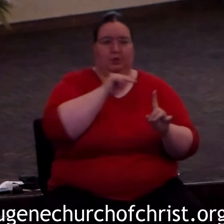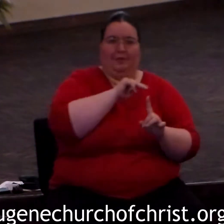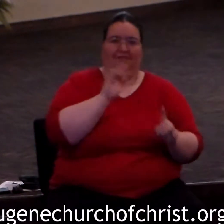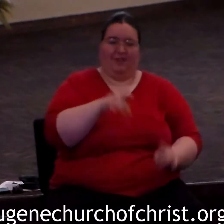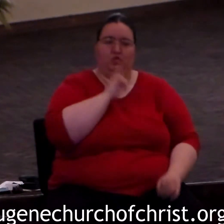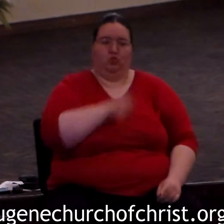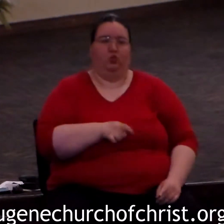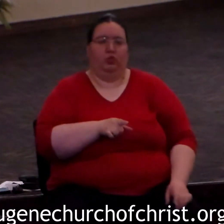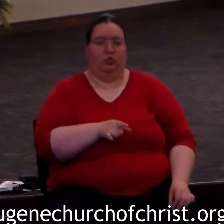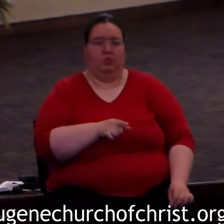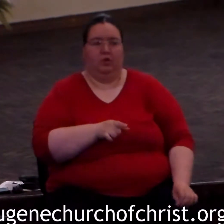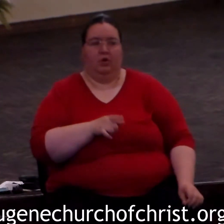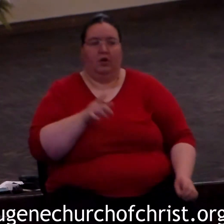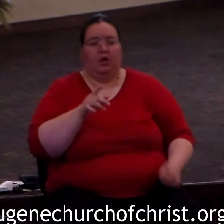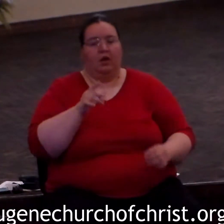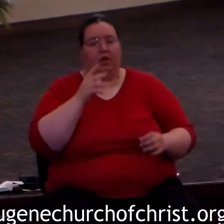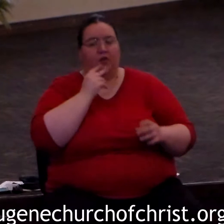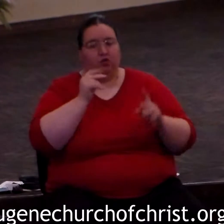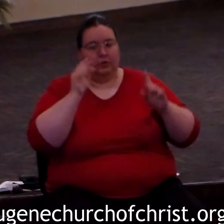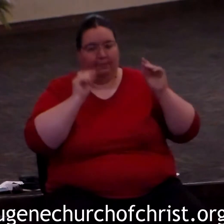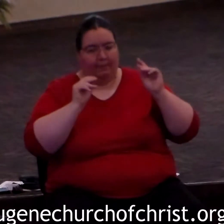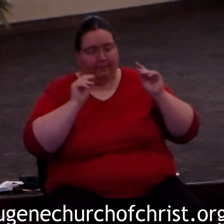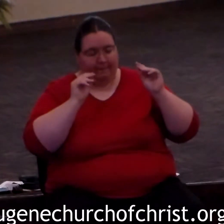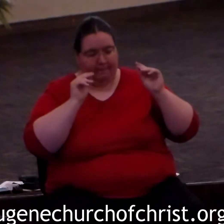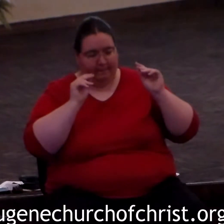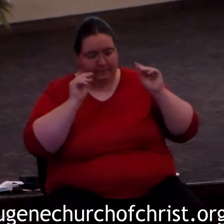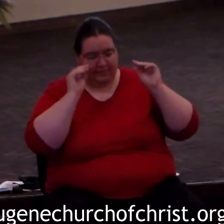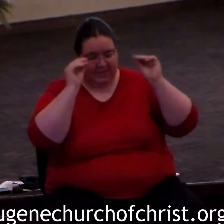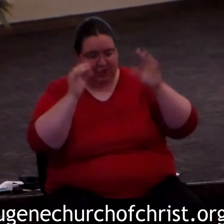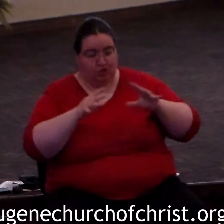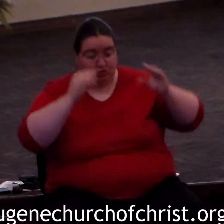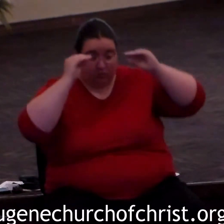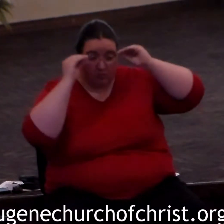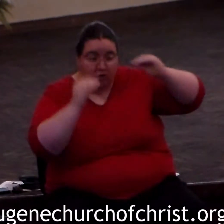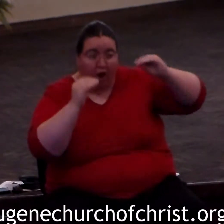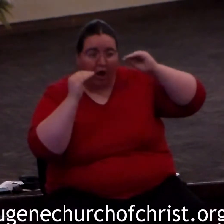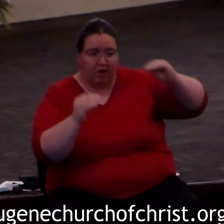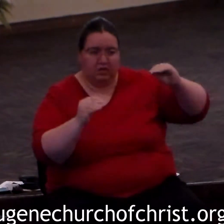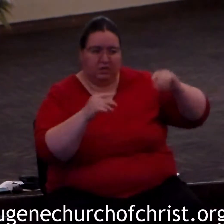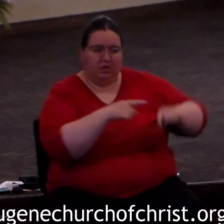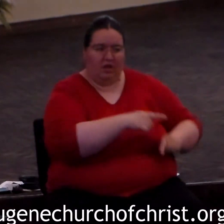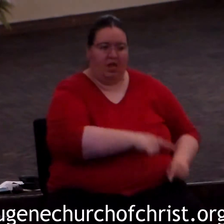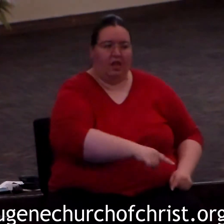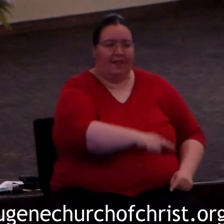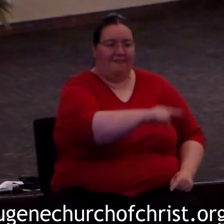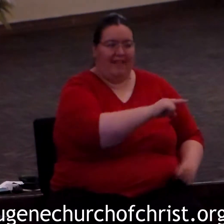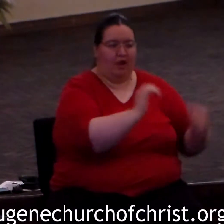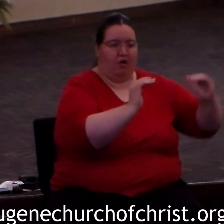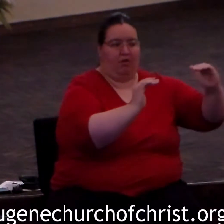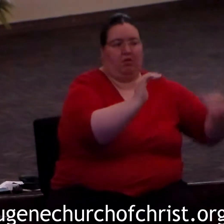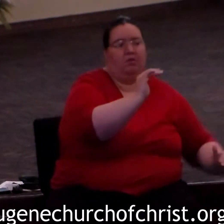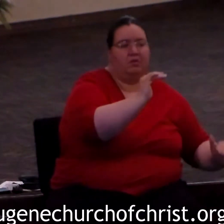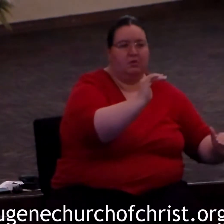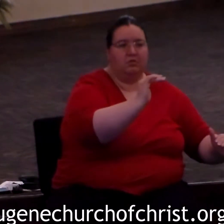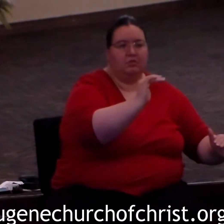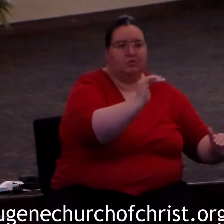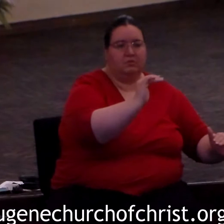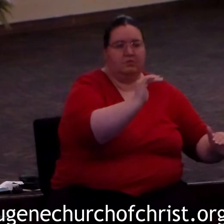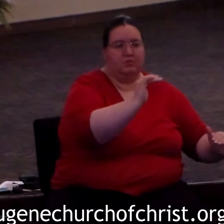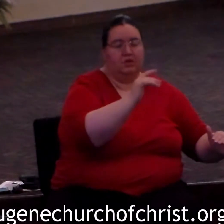people that if you are to mix with them, not only is that not okay, but you then make yourself unclean by doing